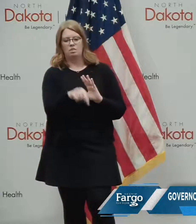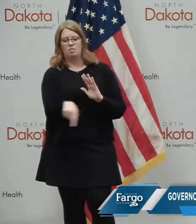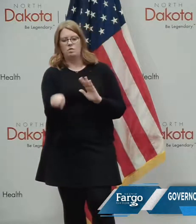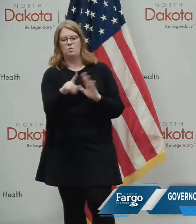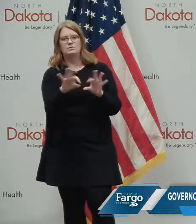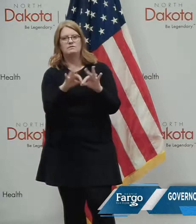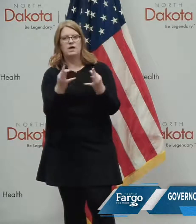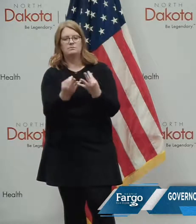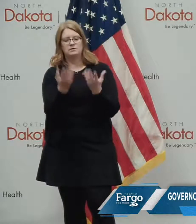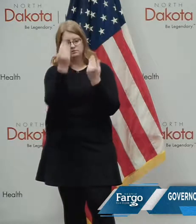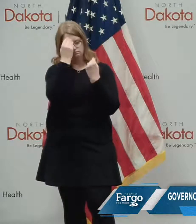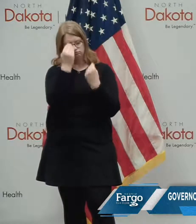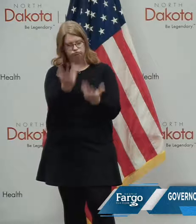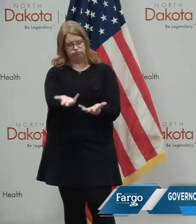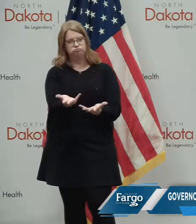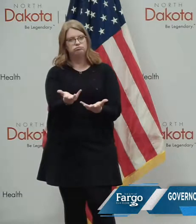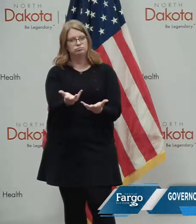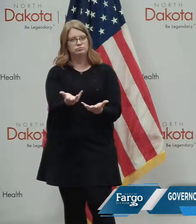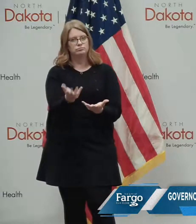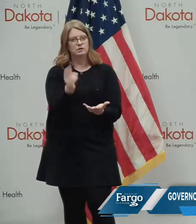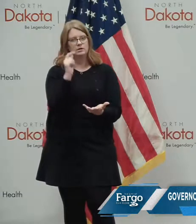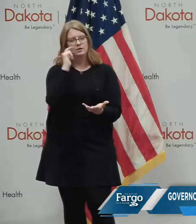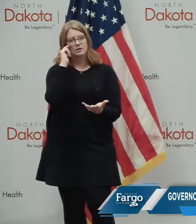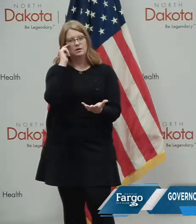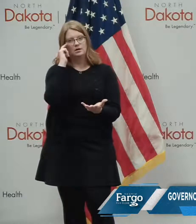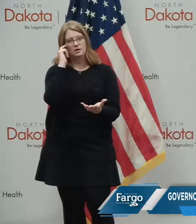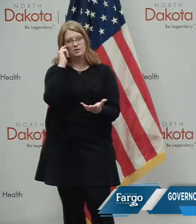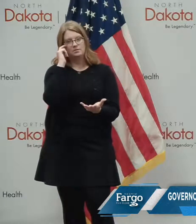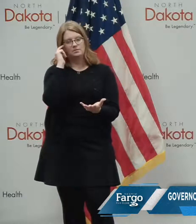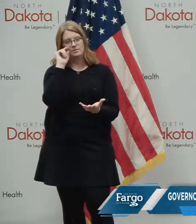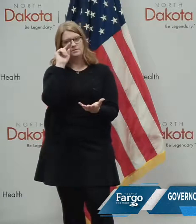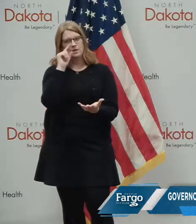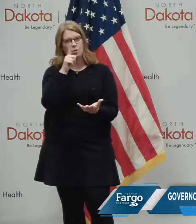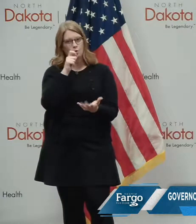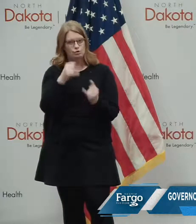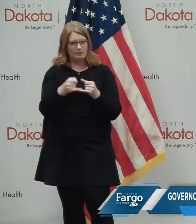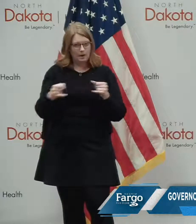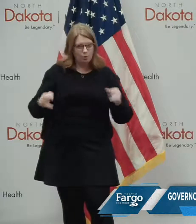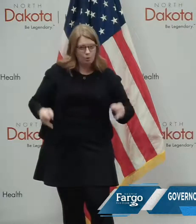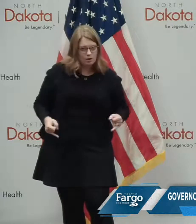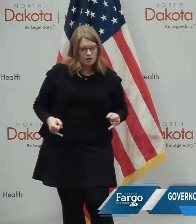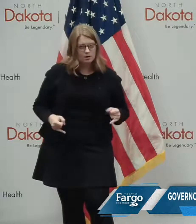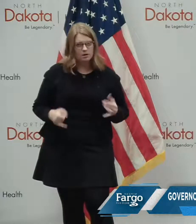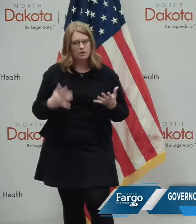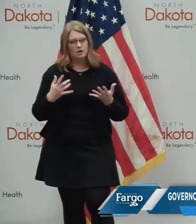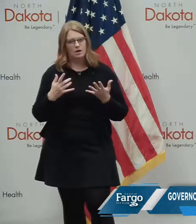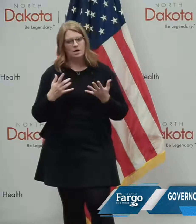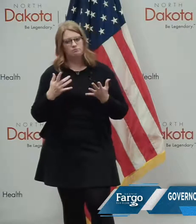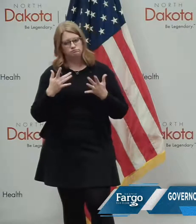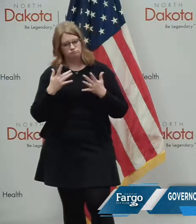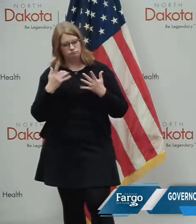so that they are aware of who should be quarantined and what that quarantine period should look like.